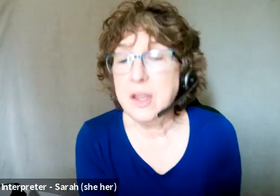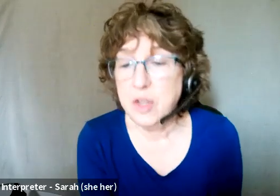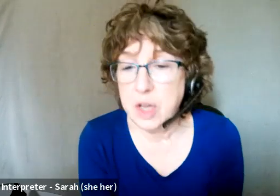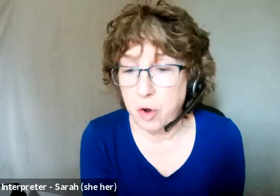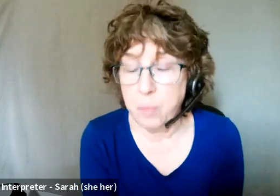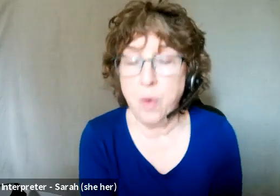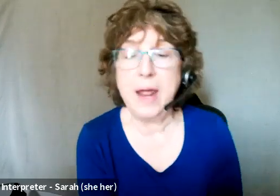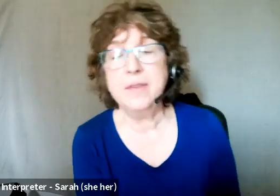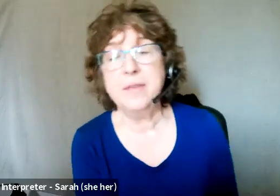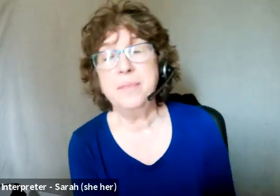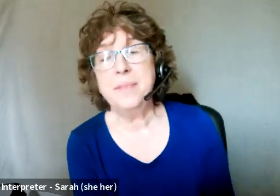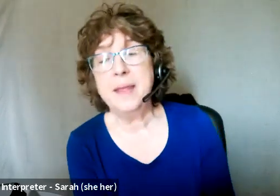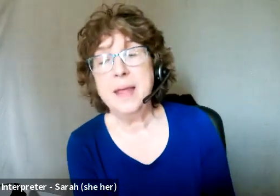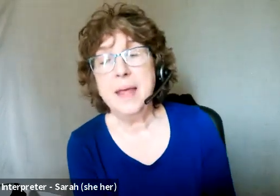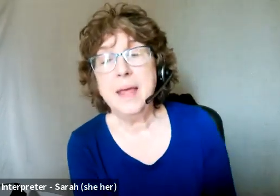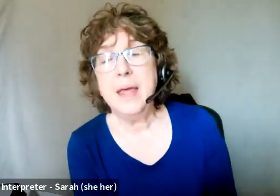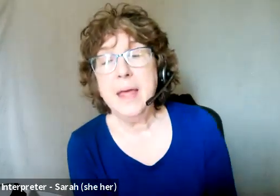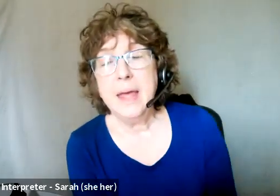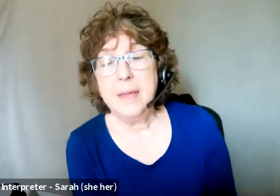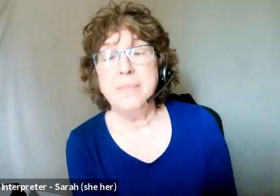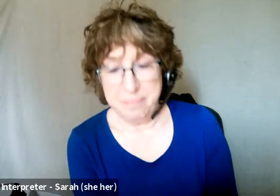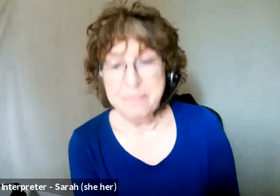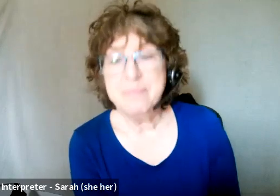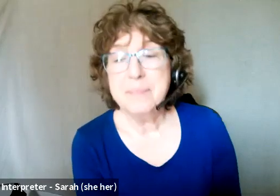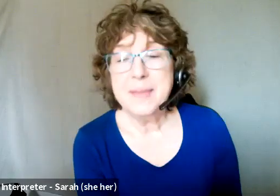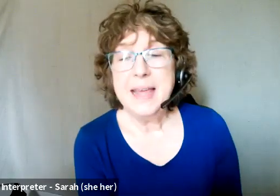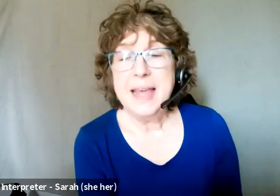and I go by she, her pronouns.